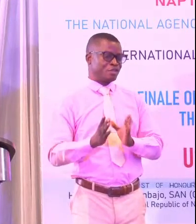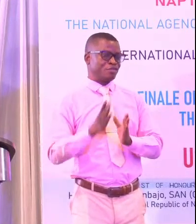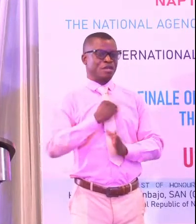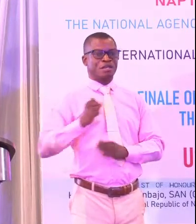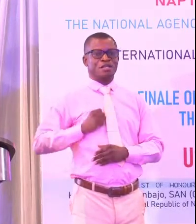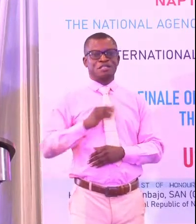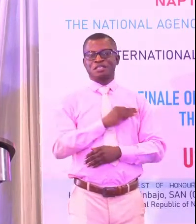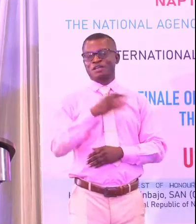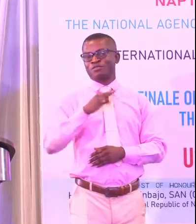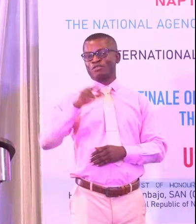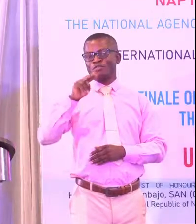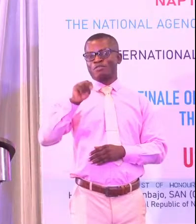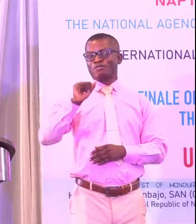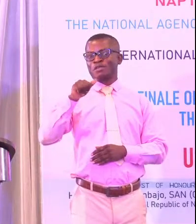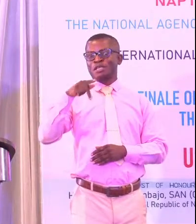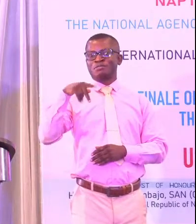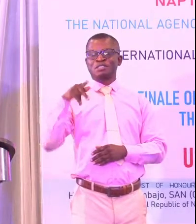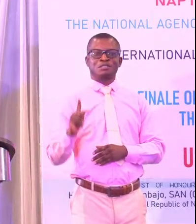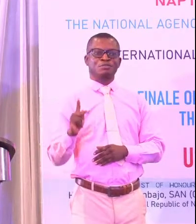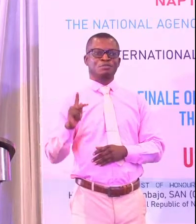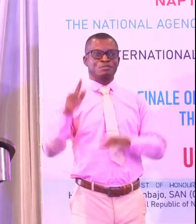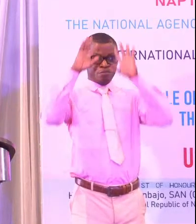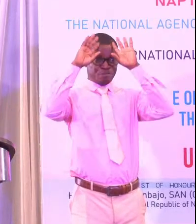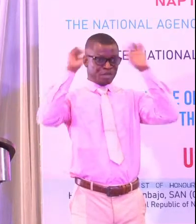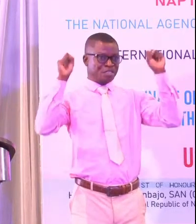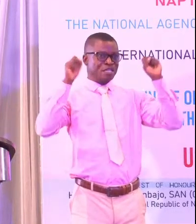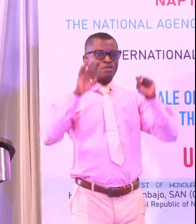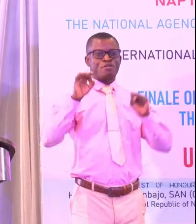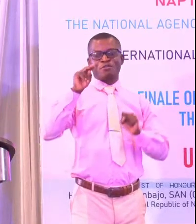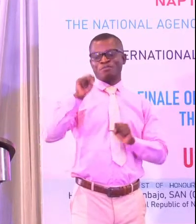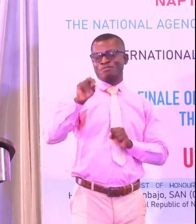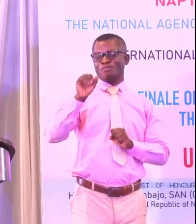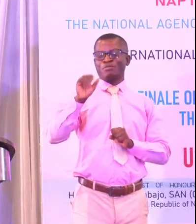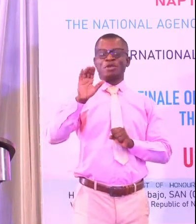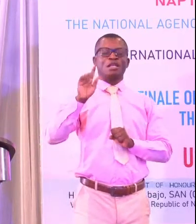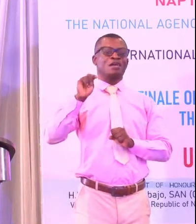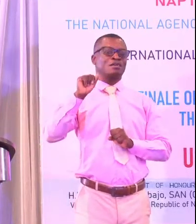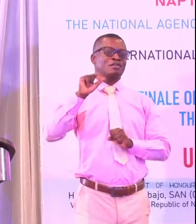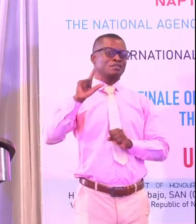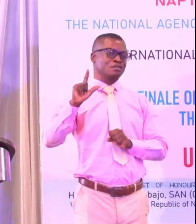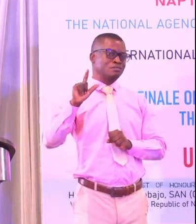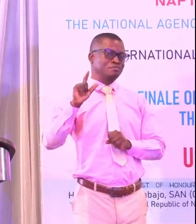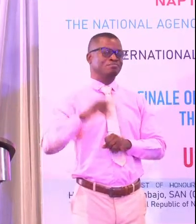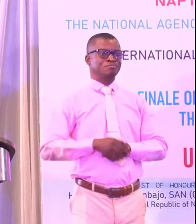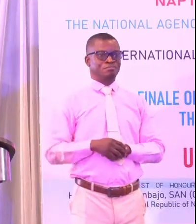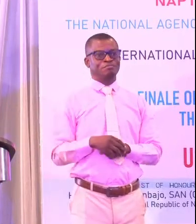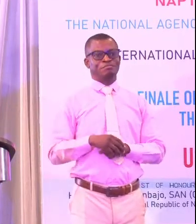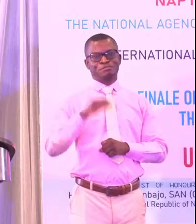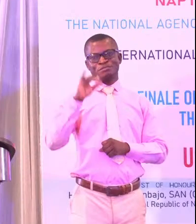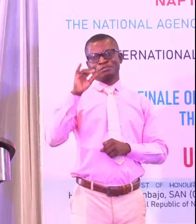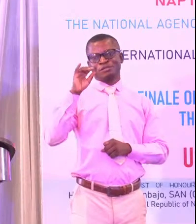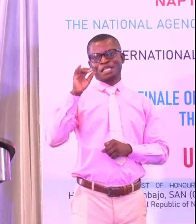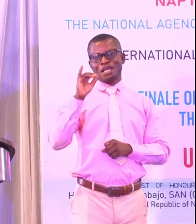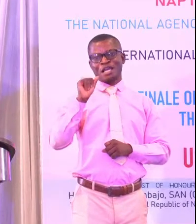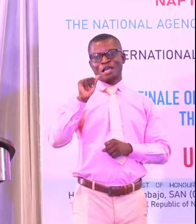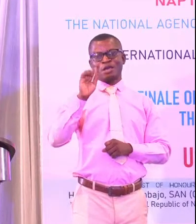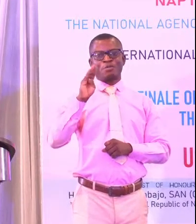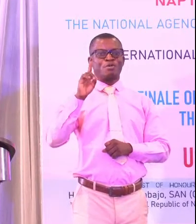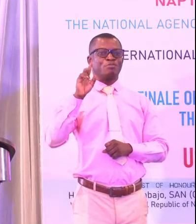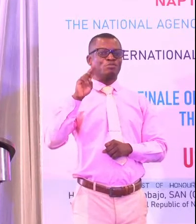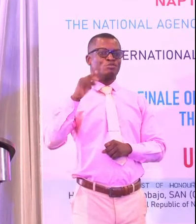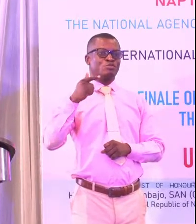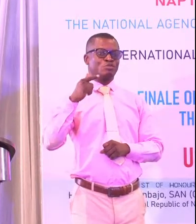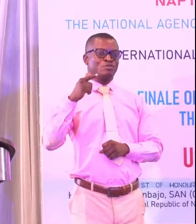NAPTIP, the president of the Network Against Child Trafficking, Abuse, and Labor, Mr. Abduganiu